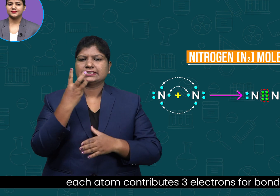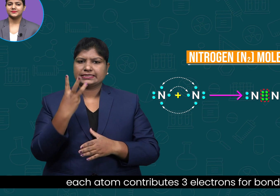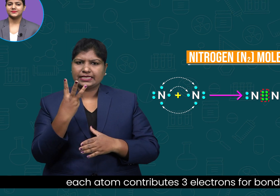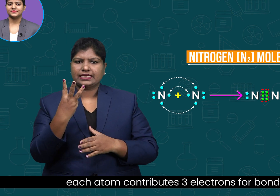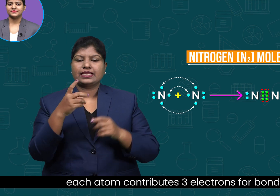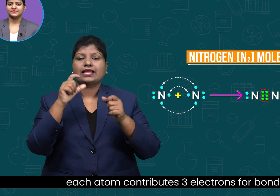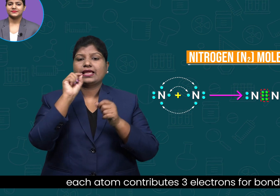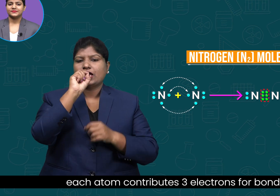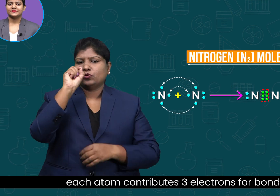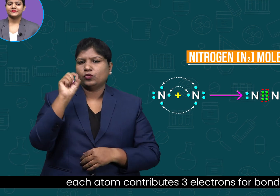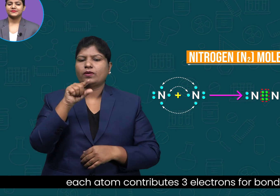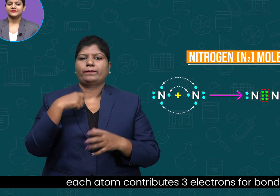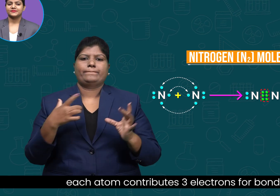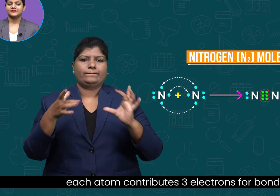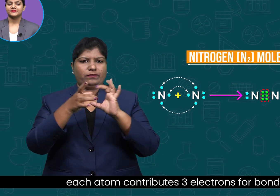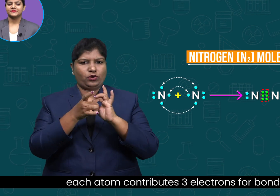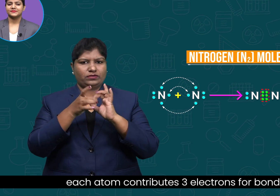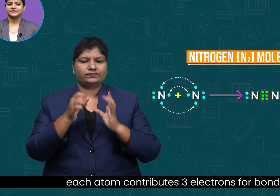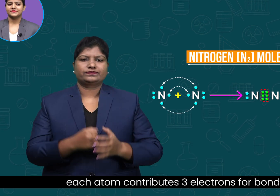bonding.